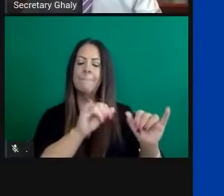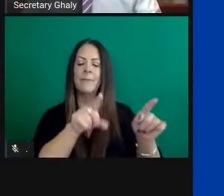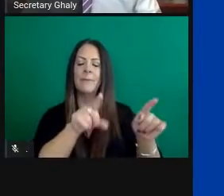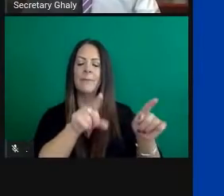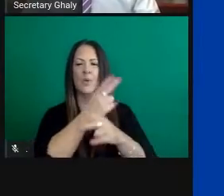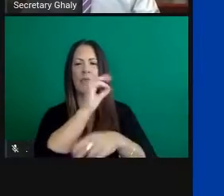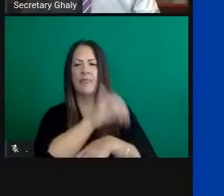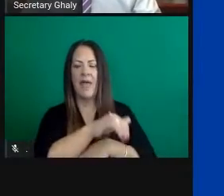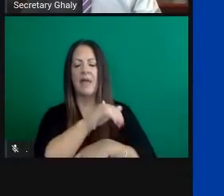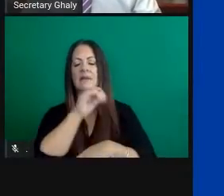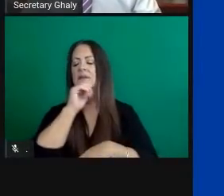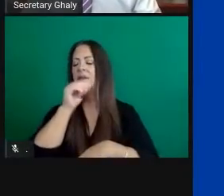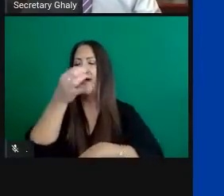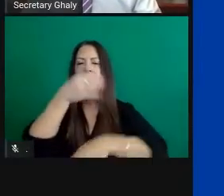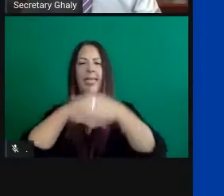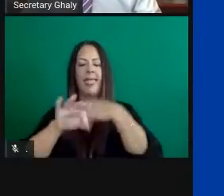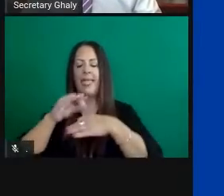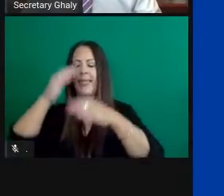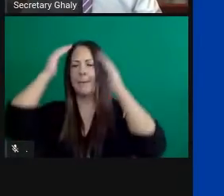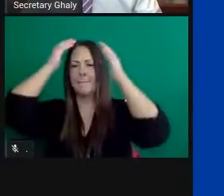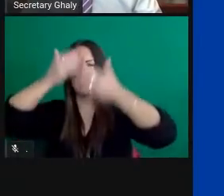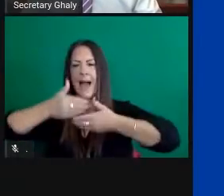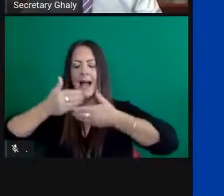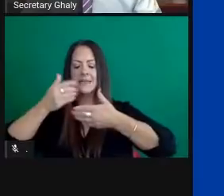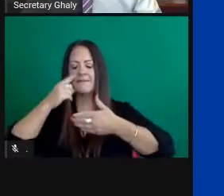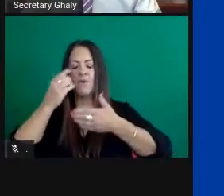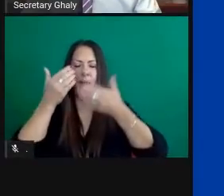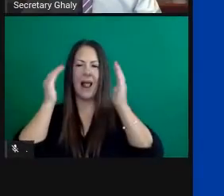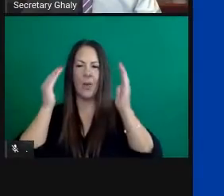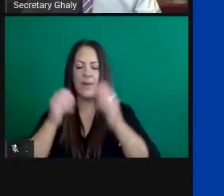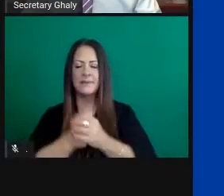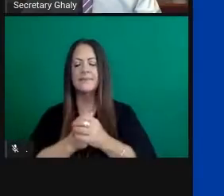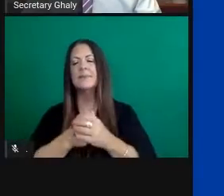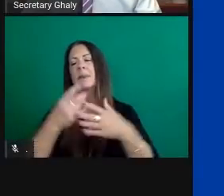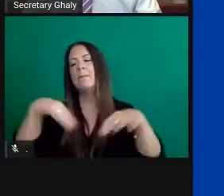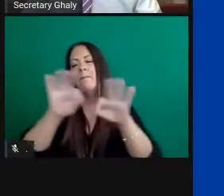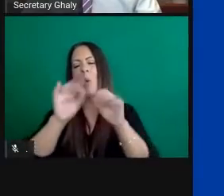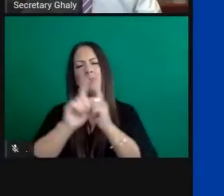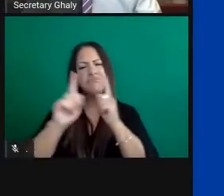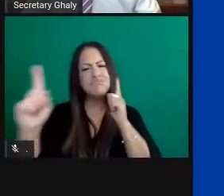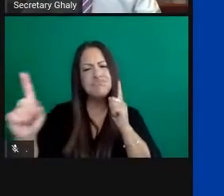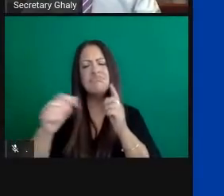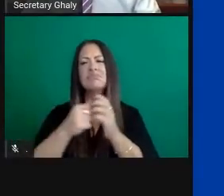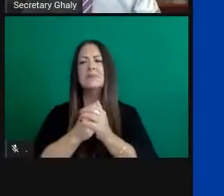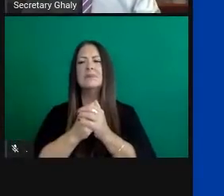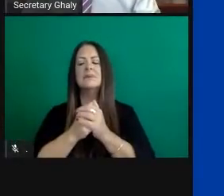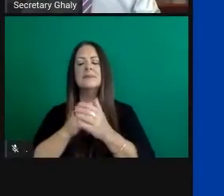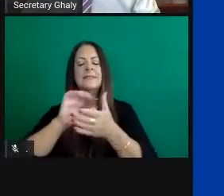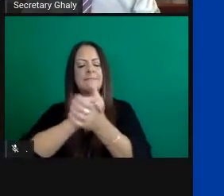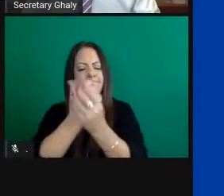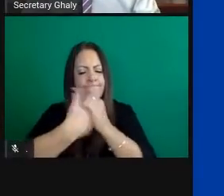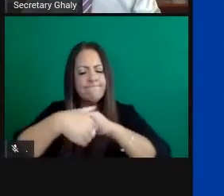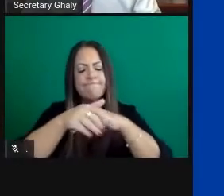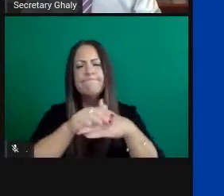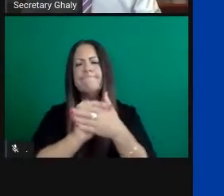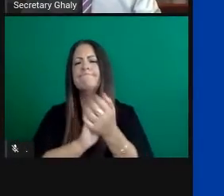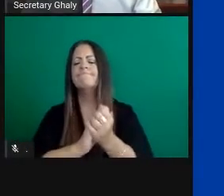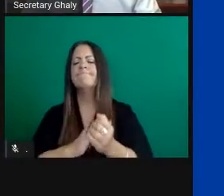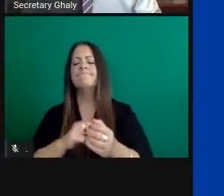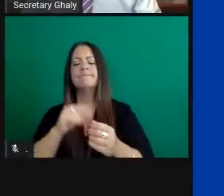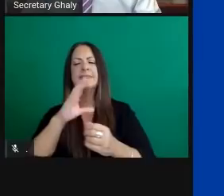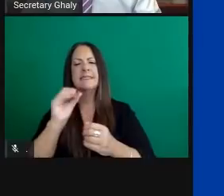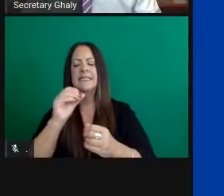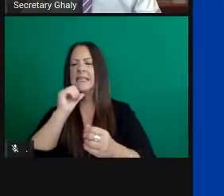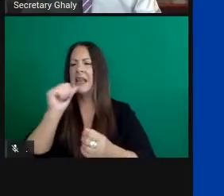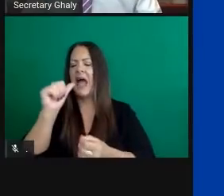covering. To practice physical distancing, to practice good hygiene, to continue minimizing mixing, and